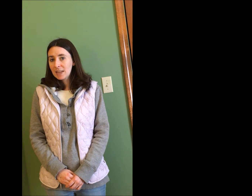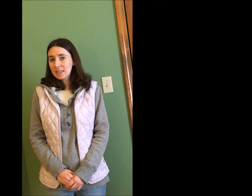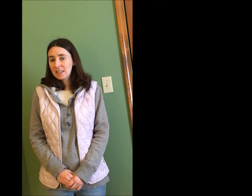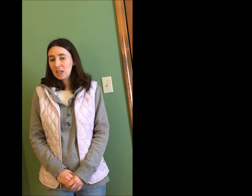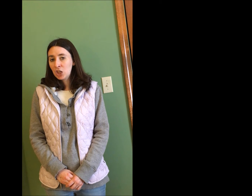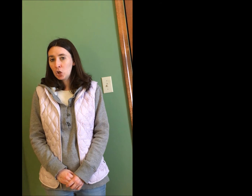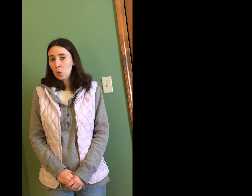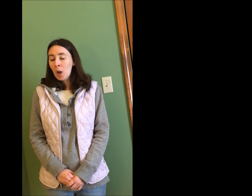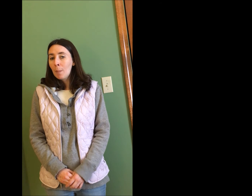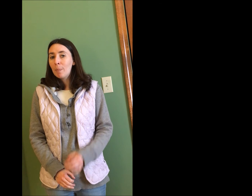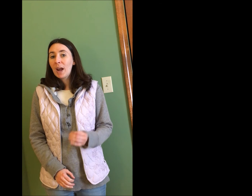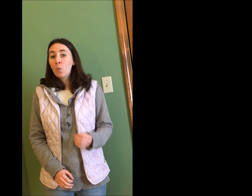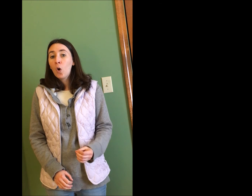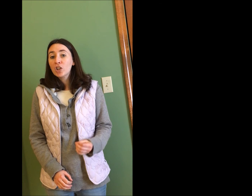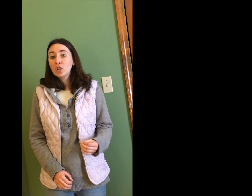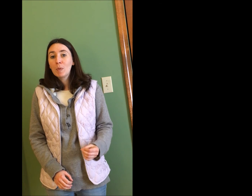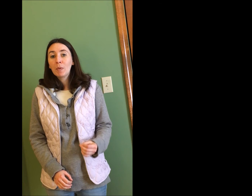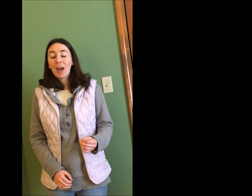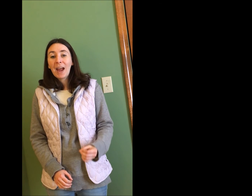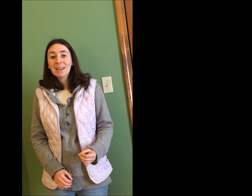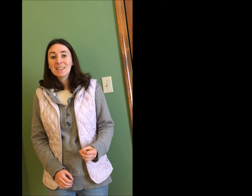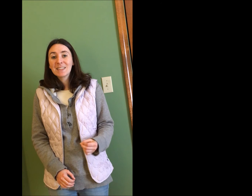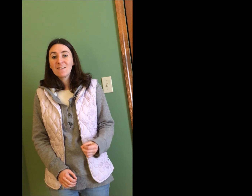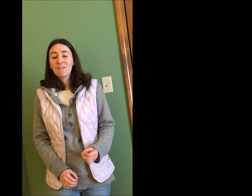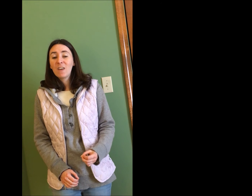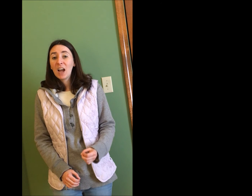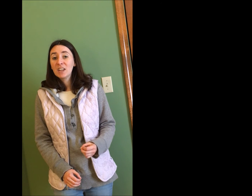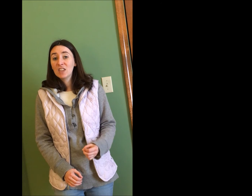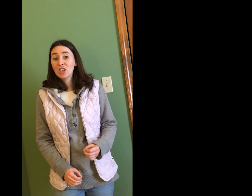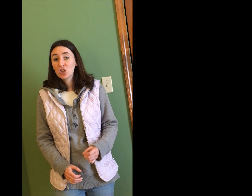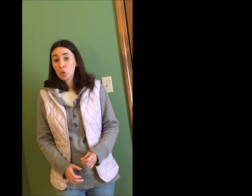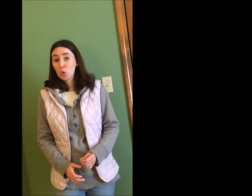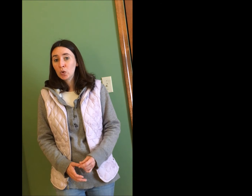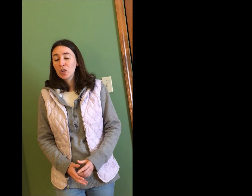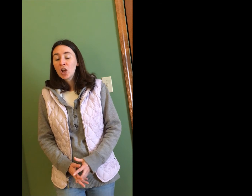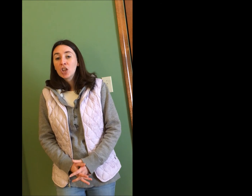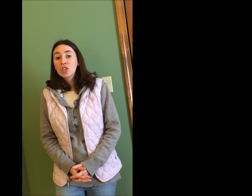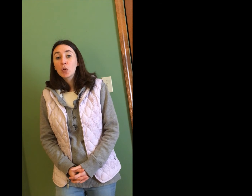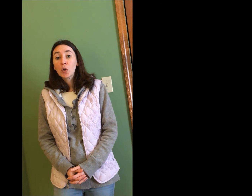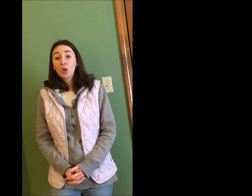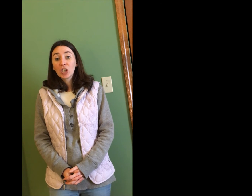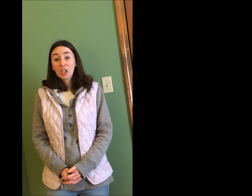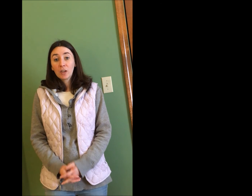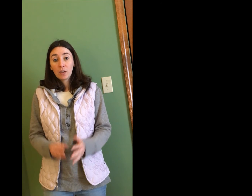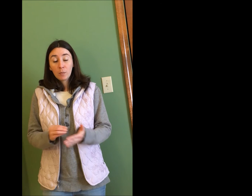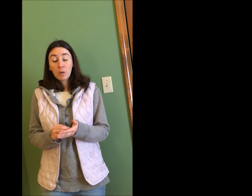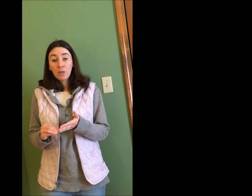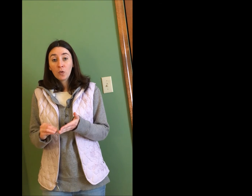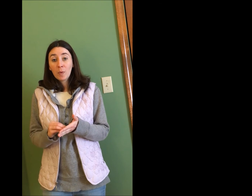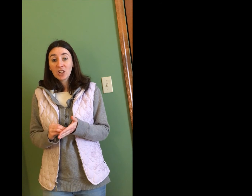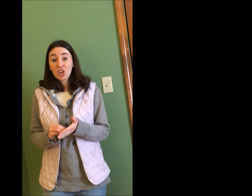a CEU, but I want you to be able to access and find these tools. So there are information on